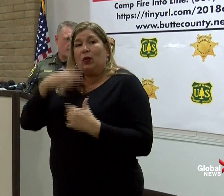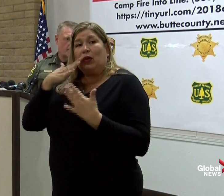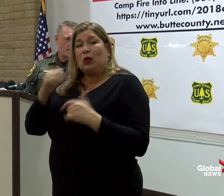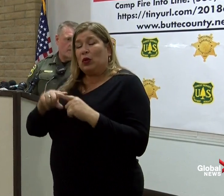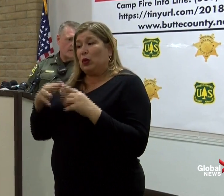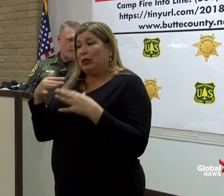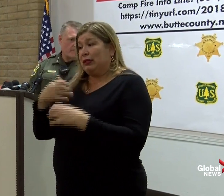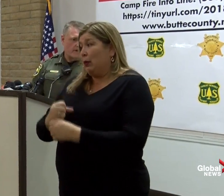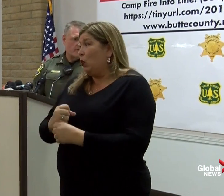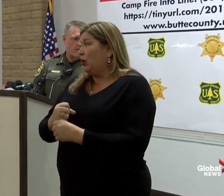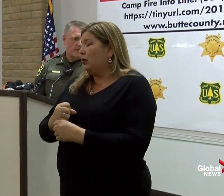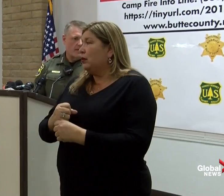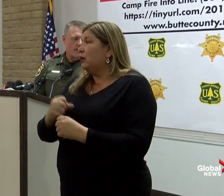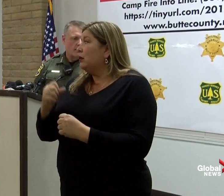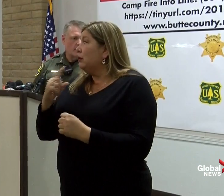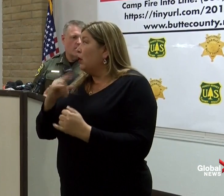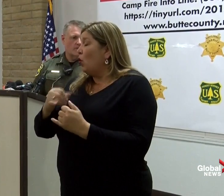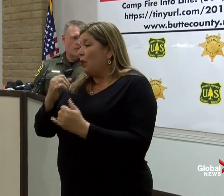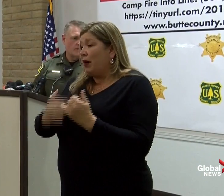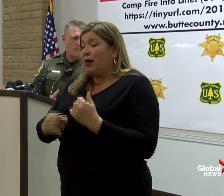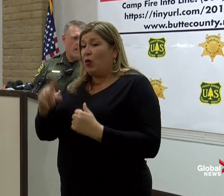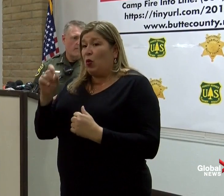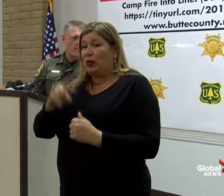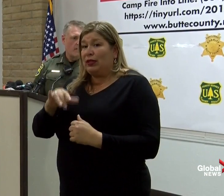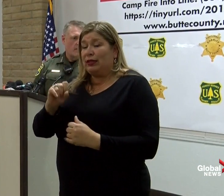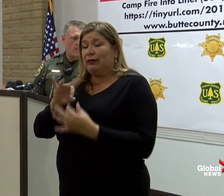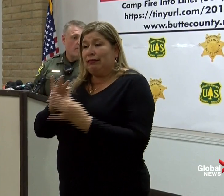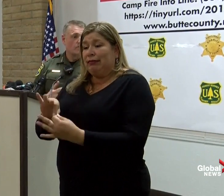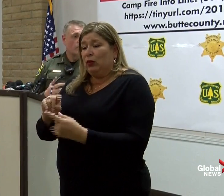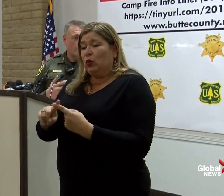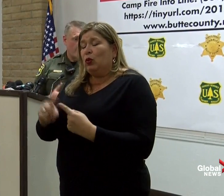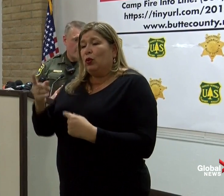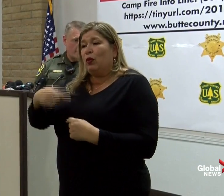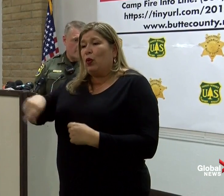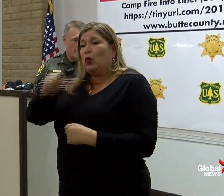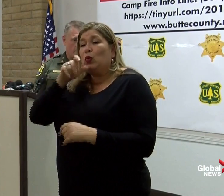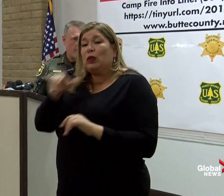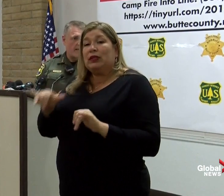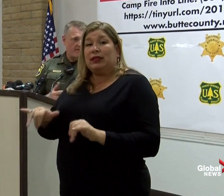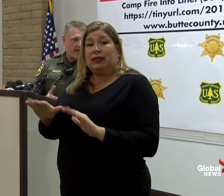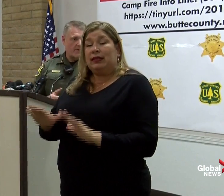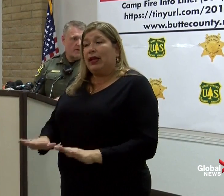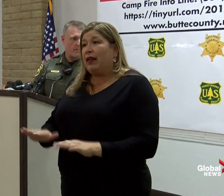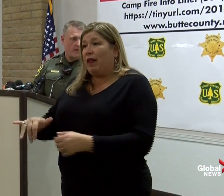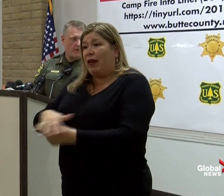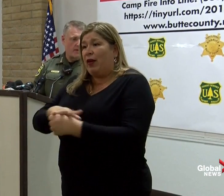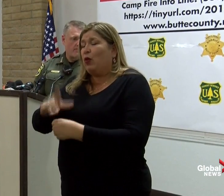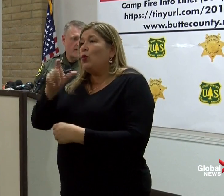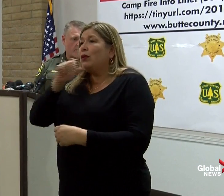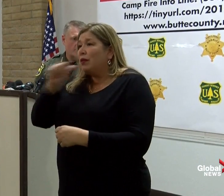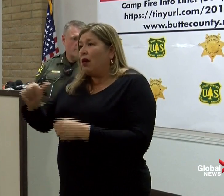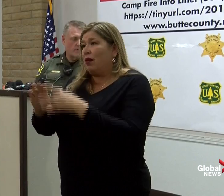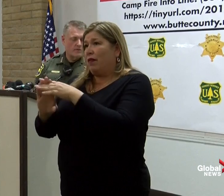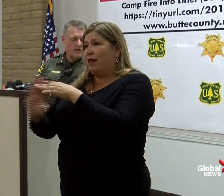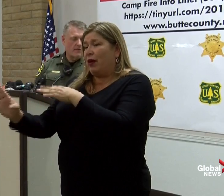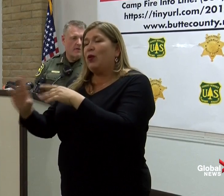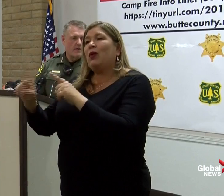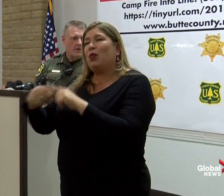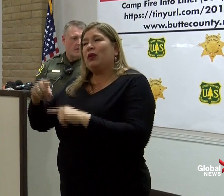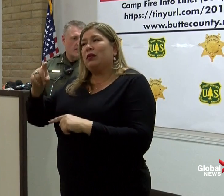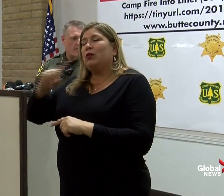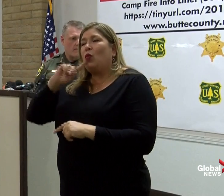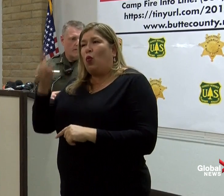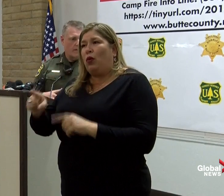summarize it in case others didn't hear it. But ultimately, the question is about those who remained, who did not evacuate when the evacuation order was